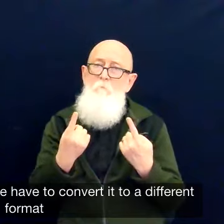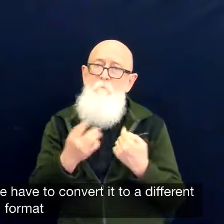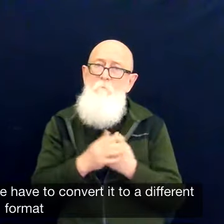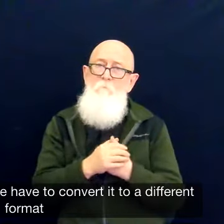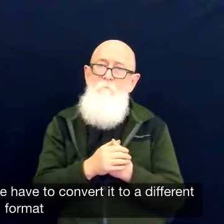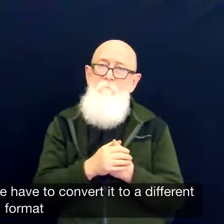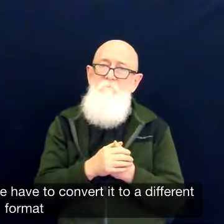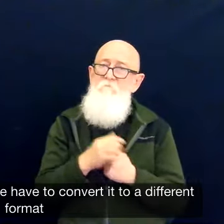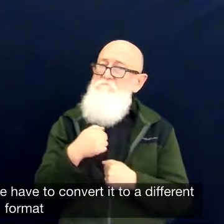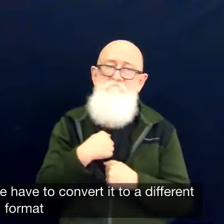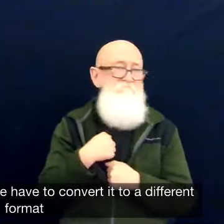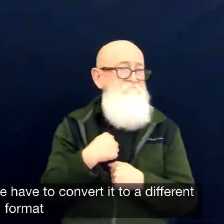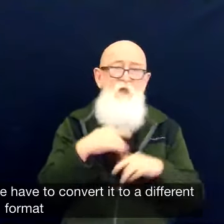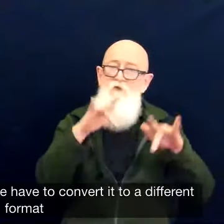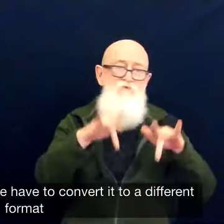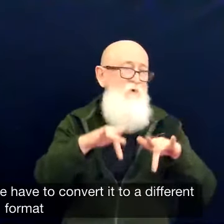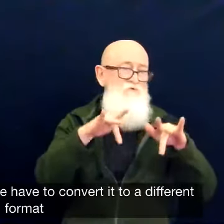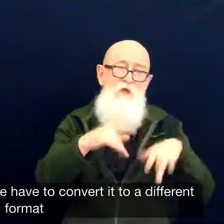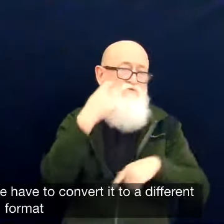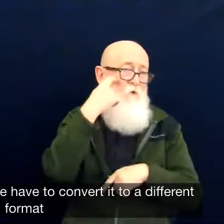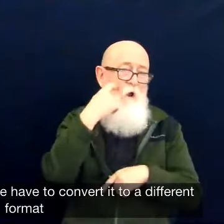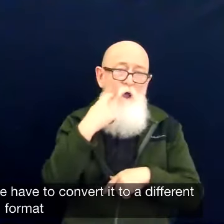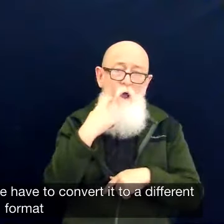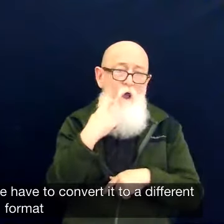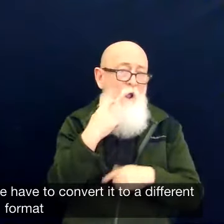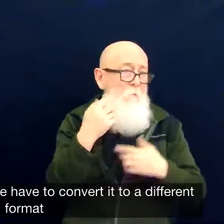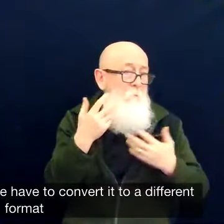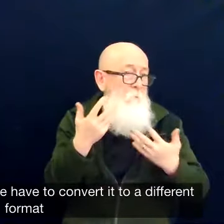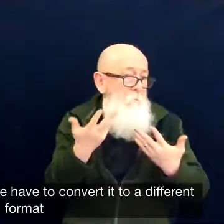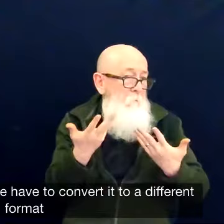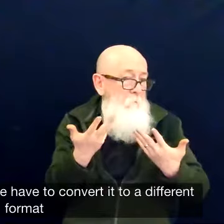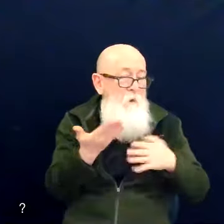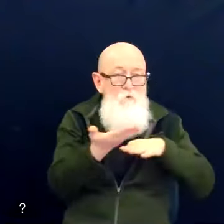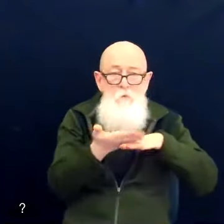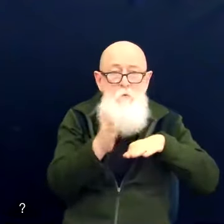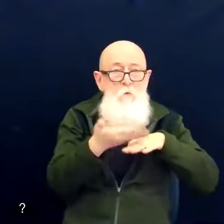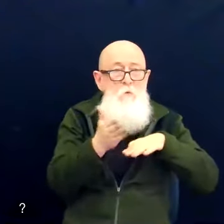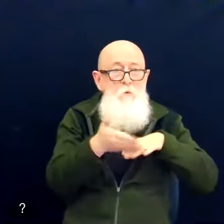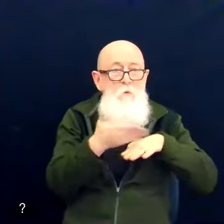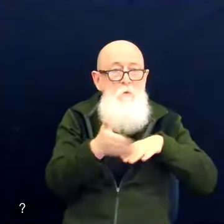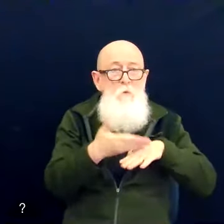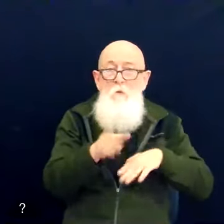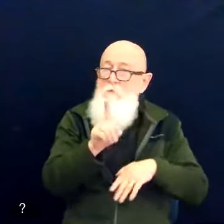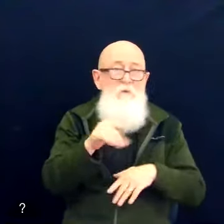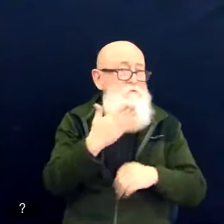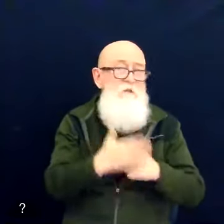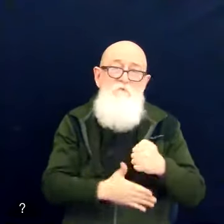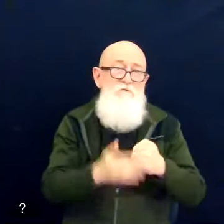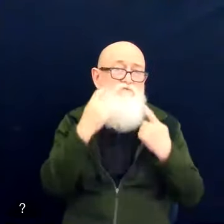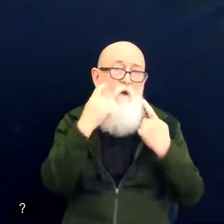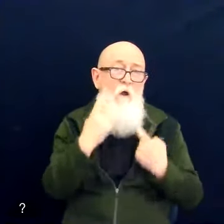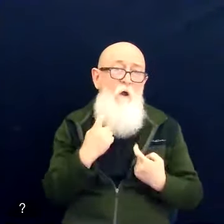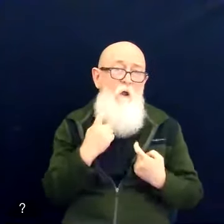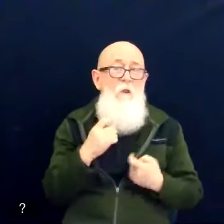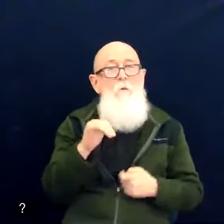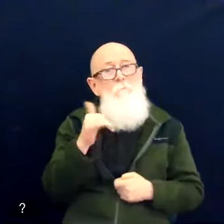I haven't tried that, Meredith. It's a new idea, I guess, but I haven't tried it. Maybe you'd have to ask